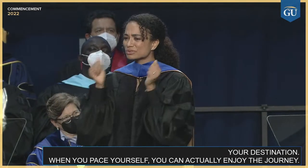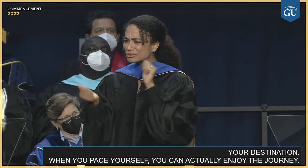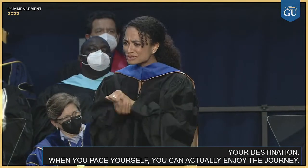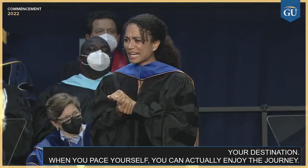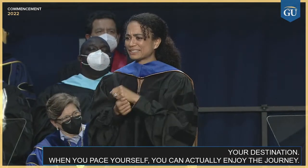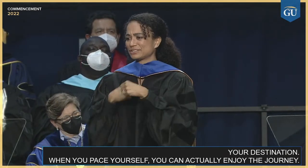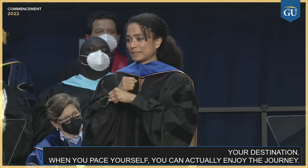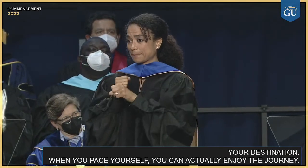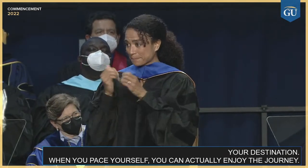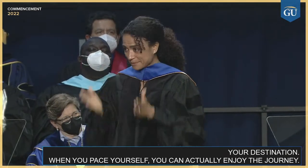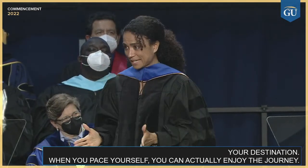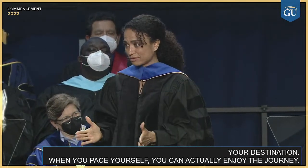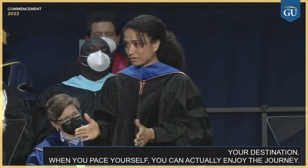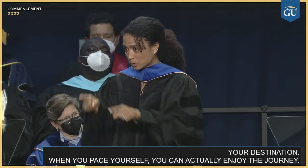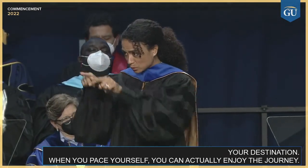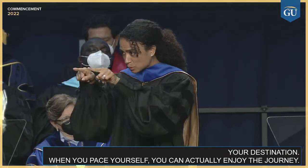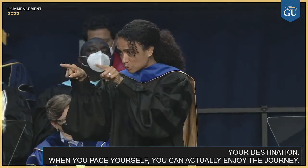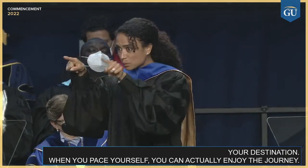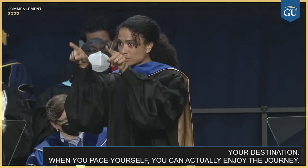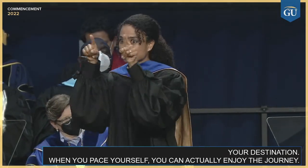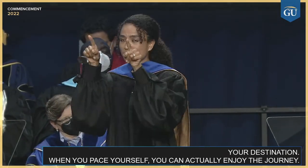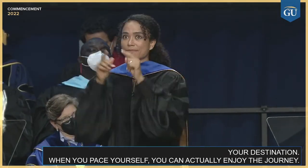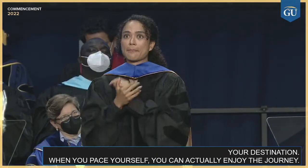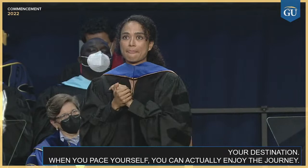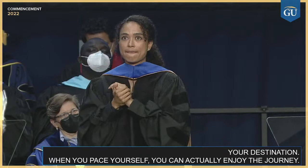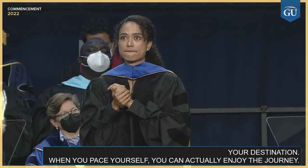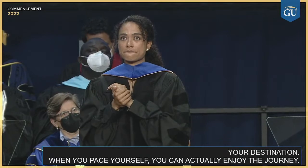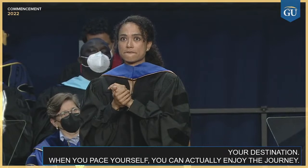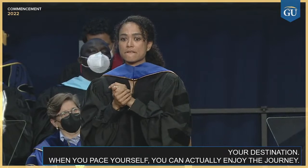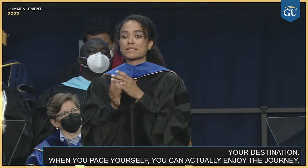You are all change makers.